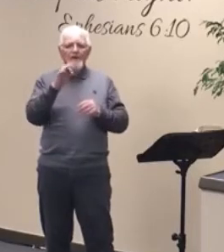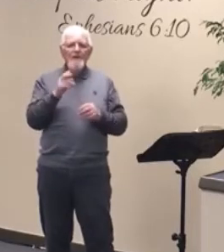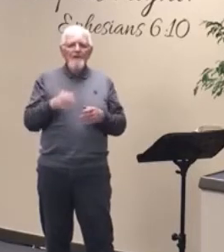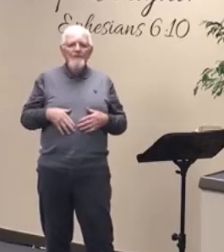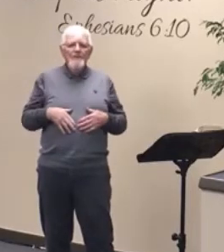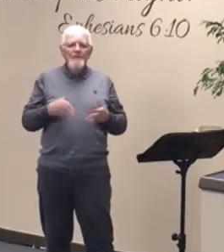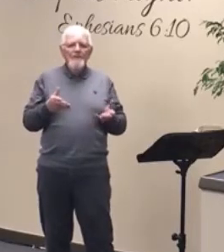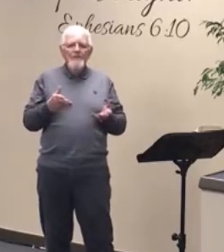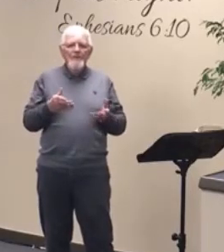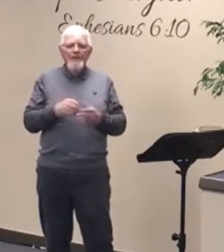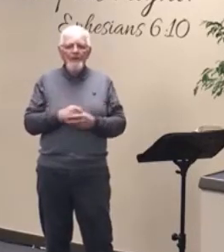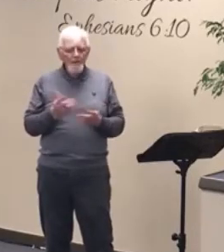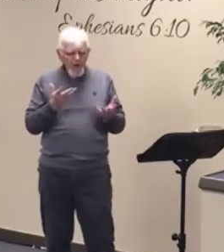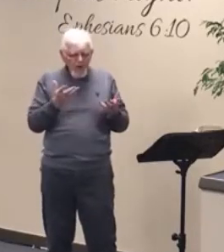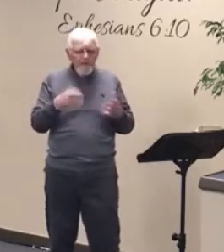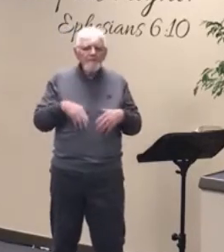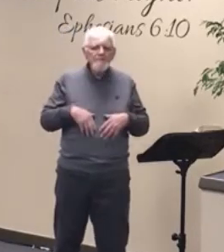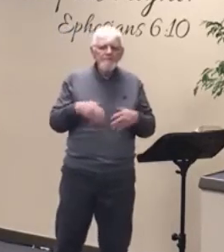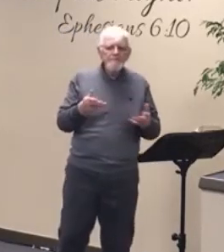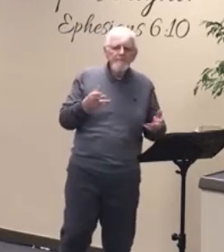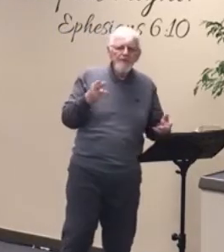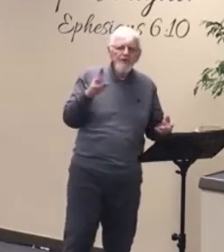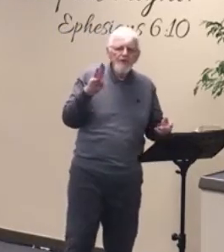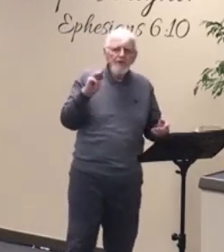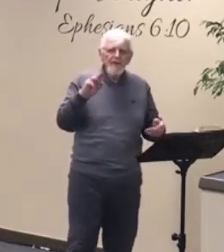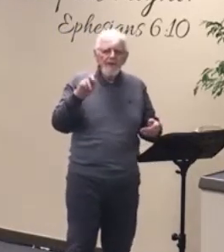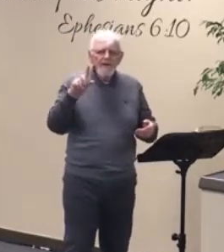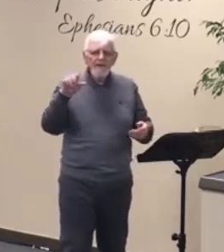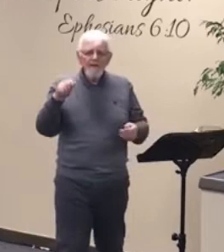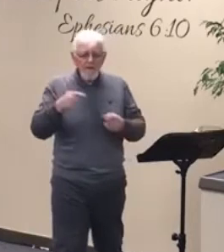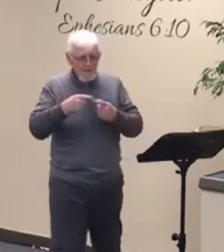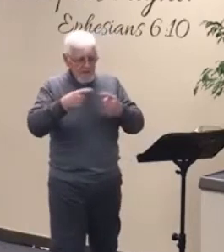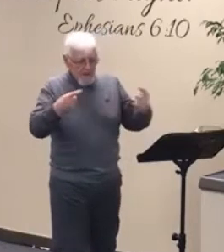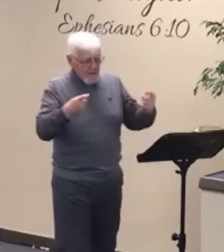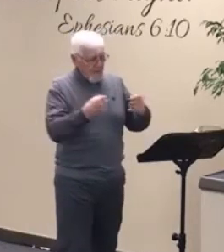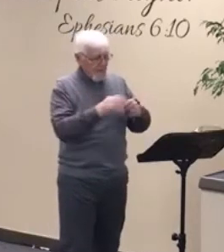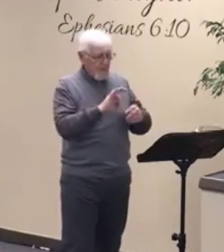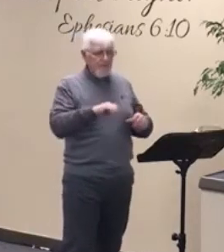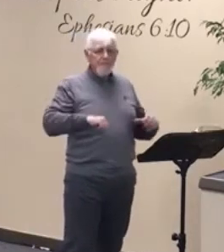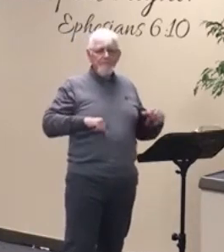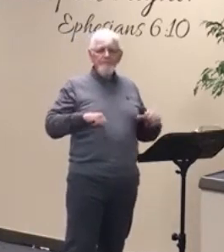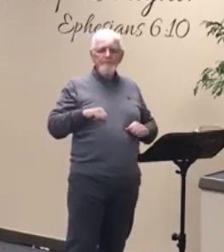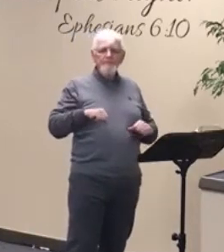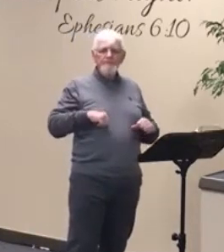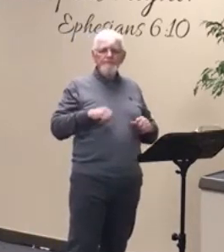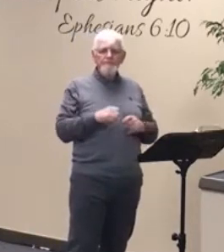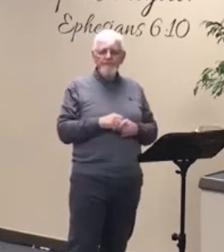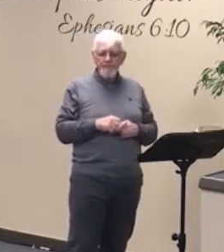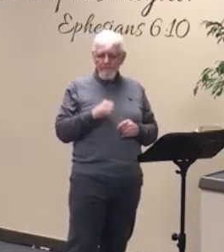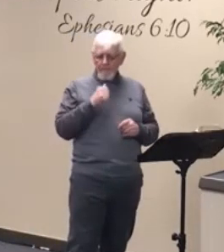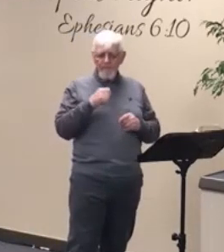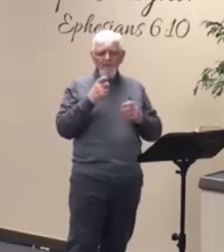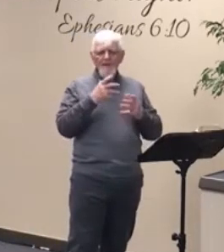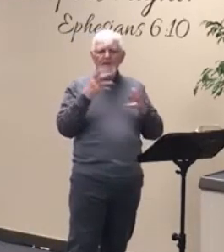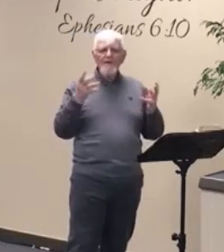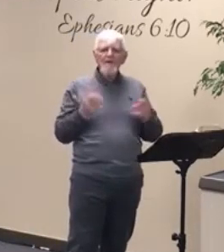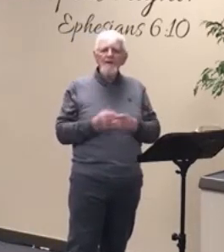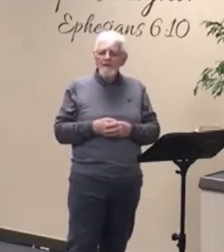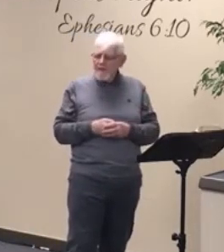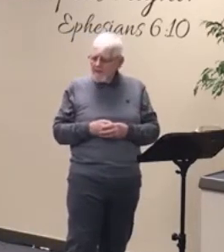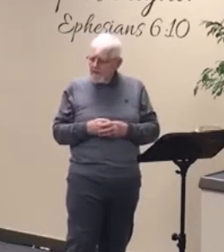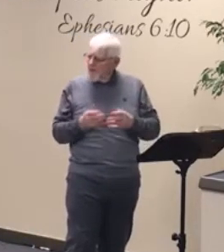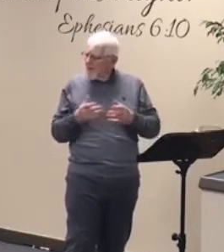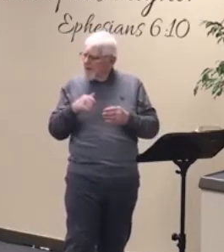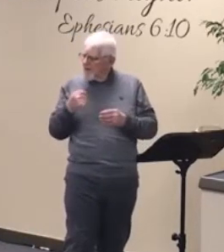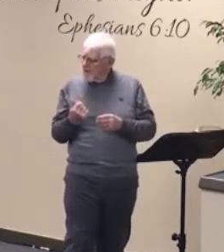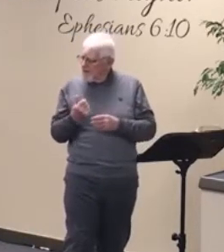is humility? Number one, humility is the opposite of pride. But that doesn't tell us a whole lot. What else is